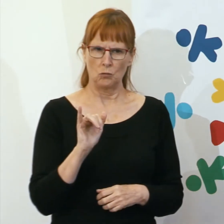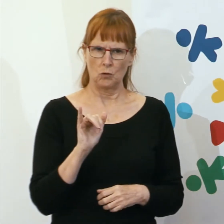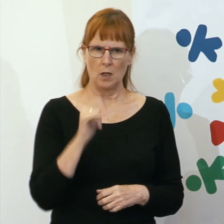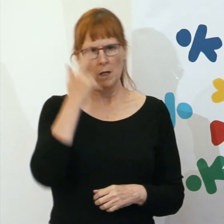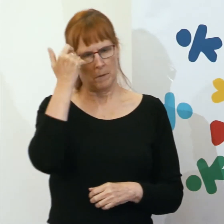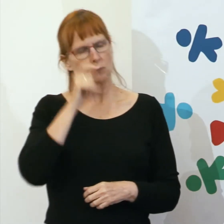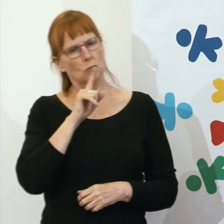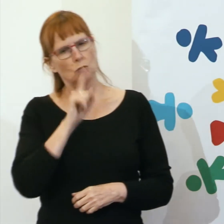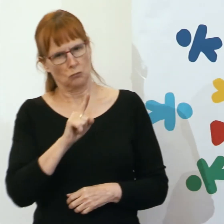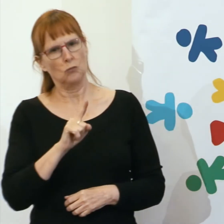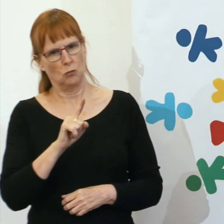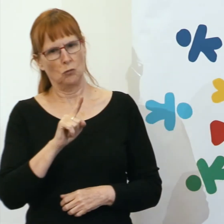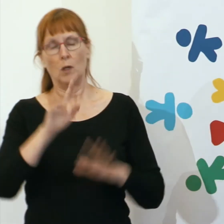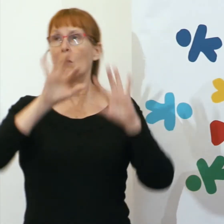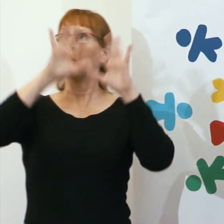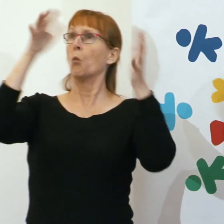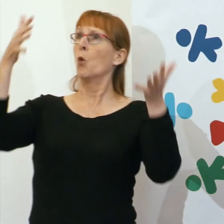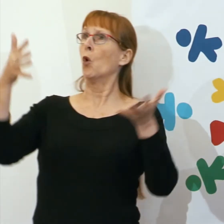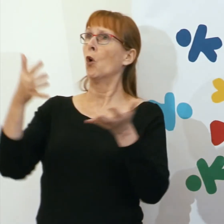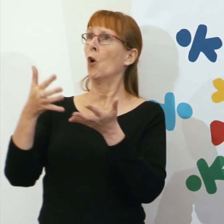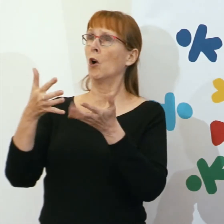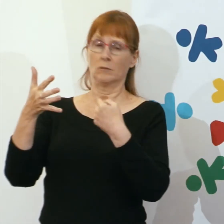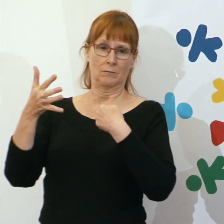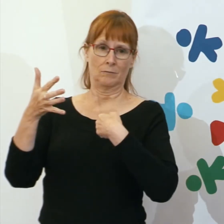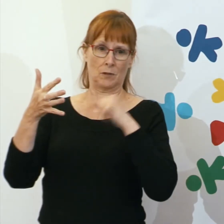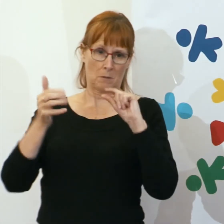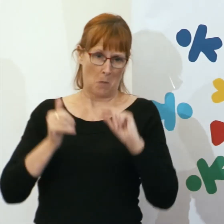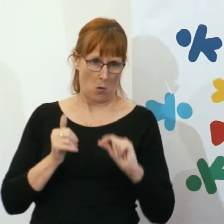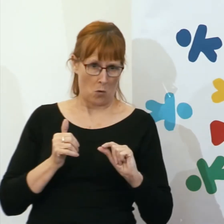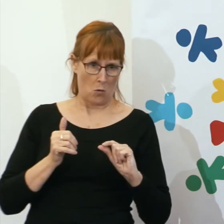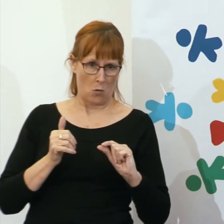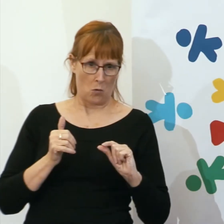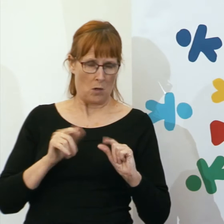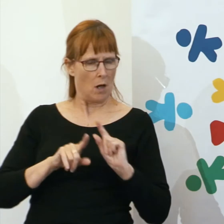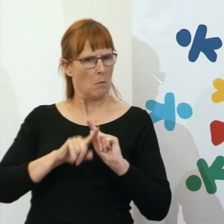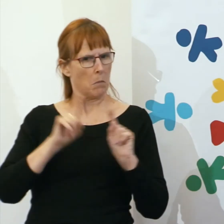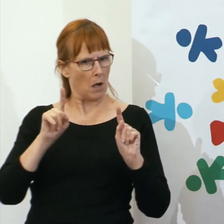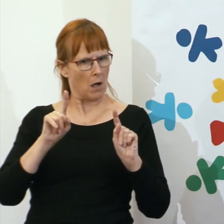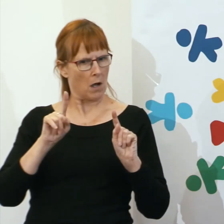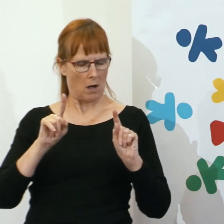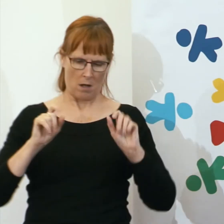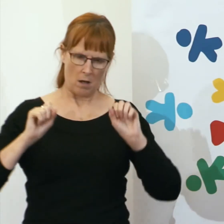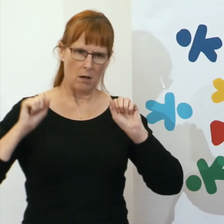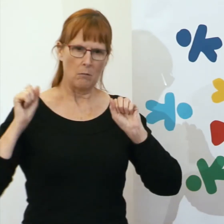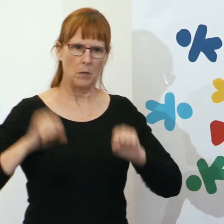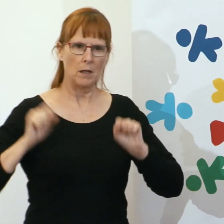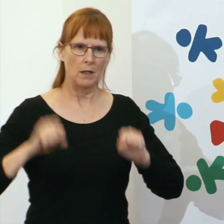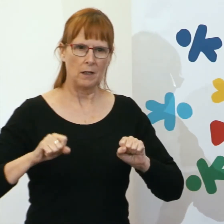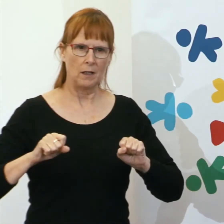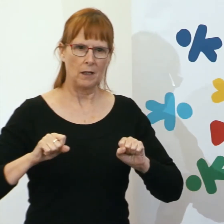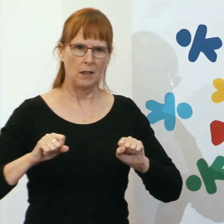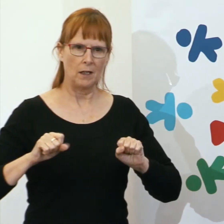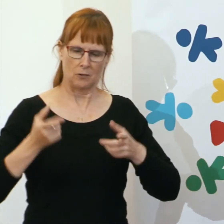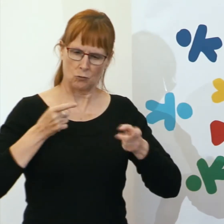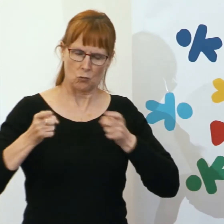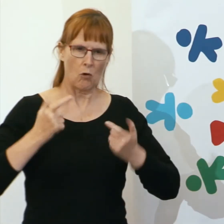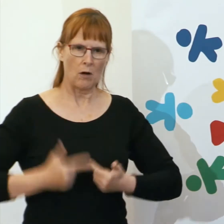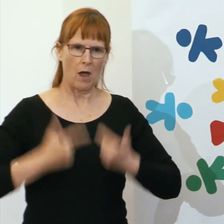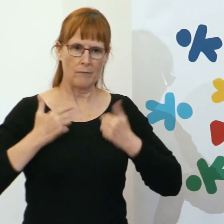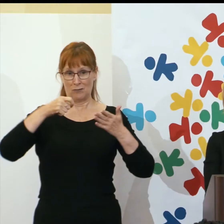are small in the grand scheme of things, we are large in our ability to shape our own lives and the lives of